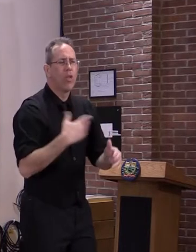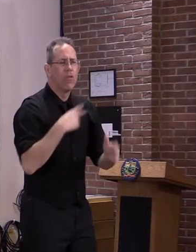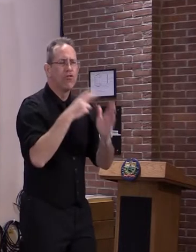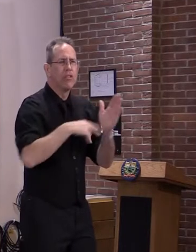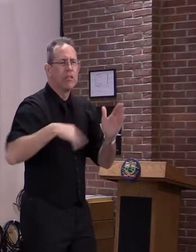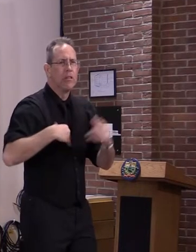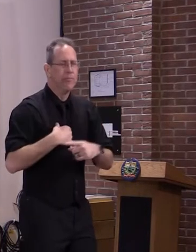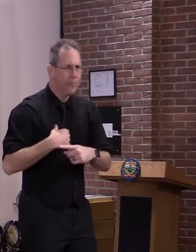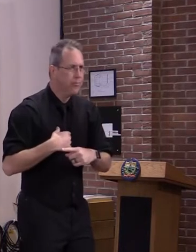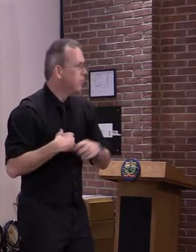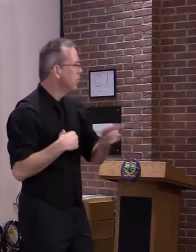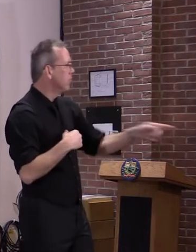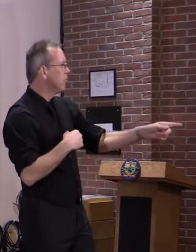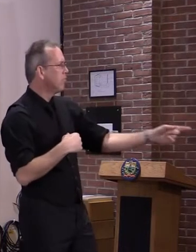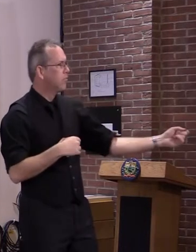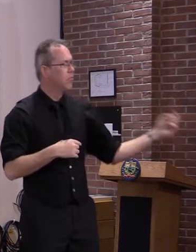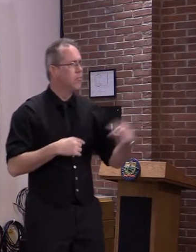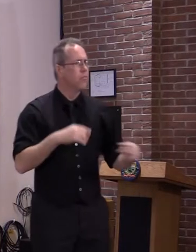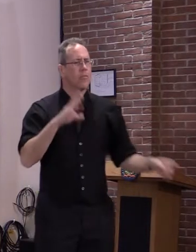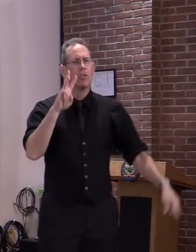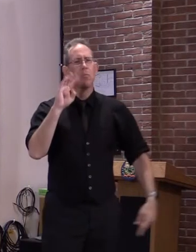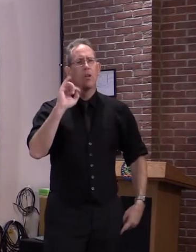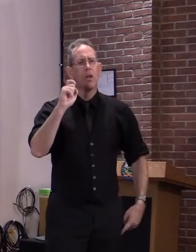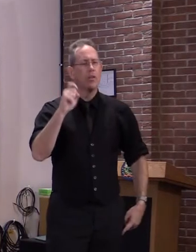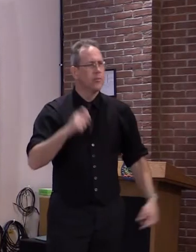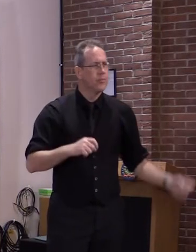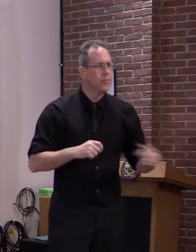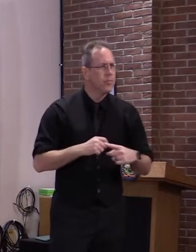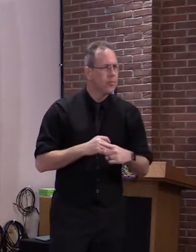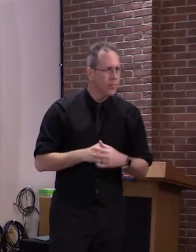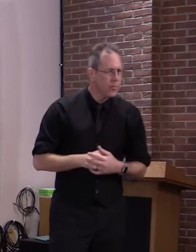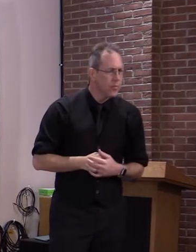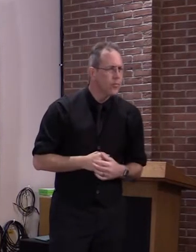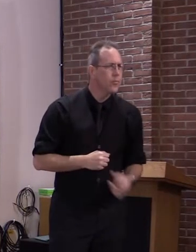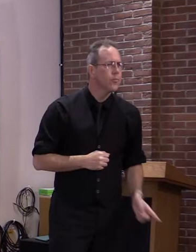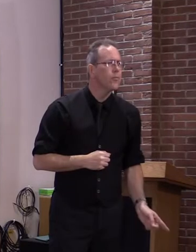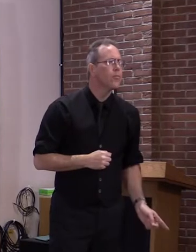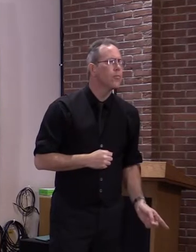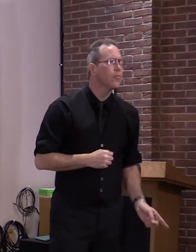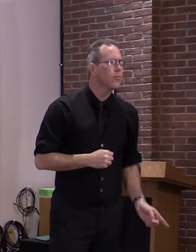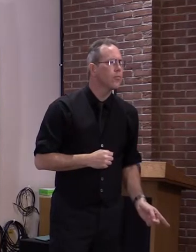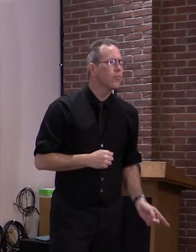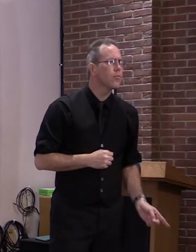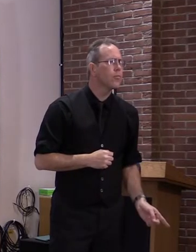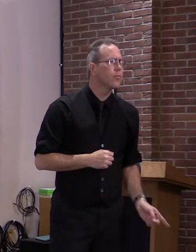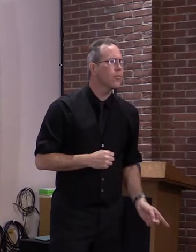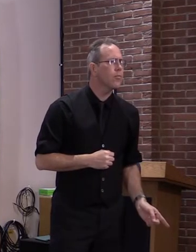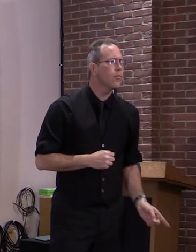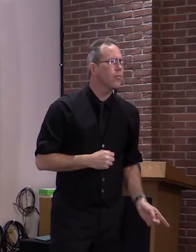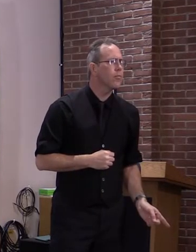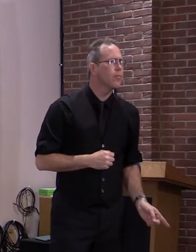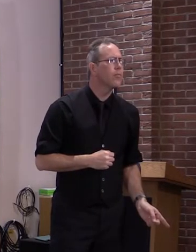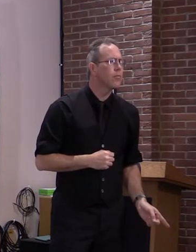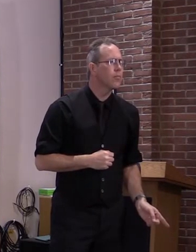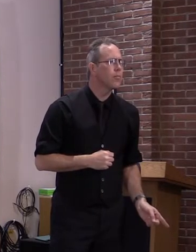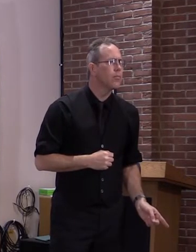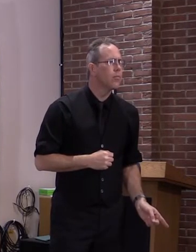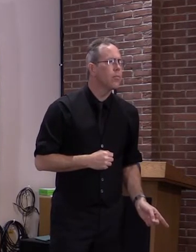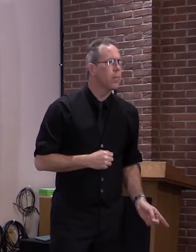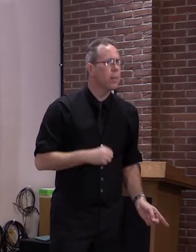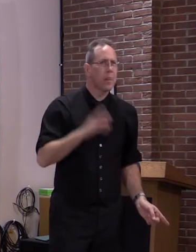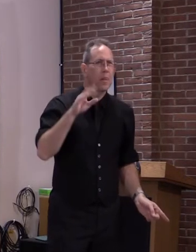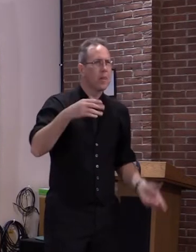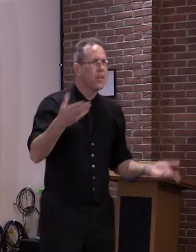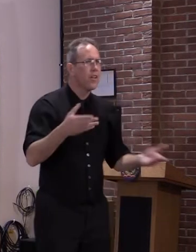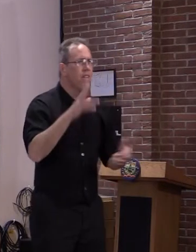alluded to inflation and the higher cost of, I don't know if you said gas, but right now certainly lots of people are paying at the pump.